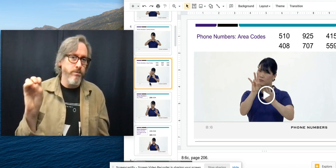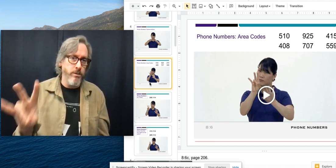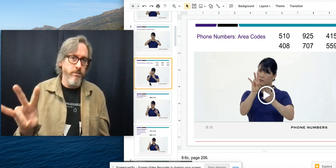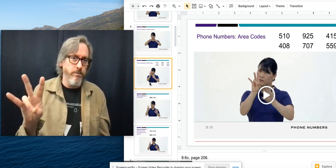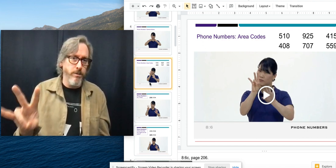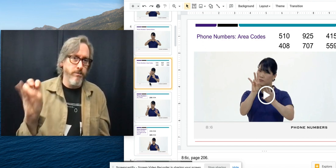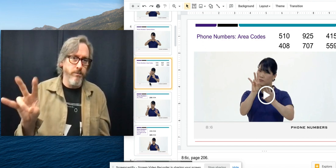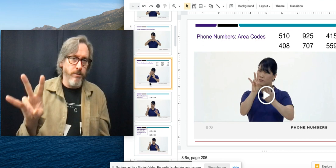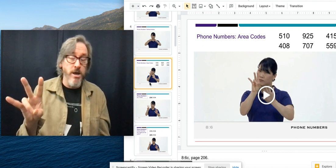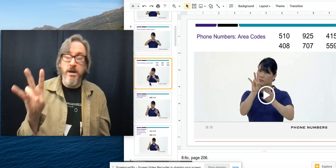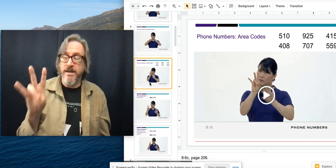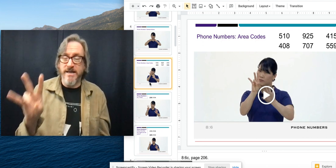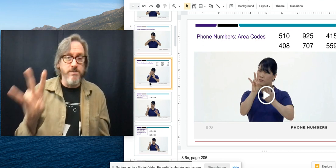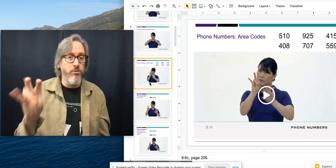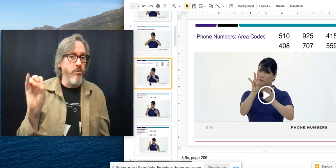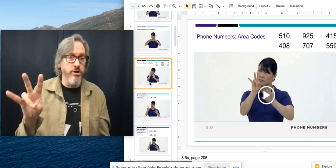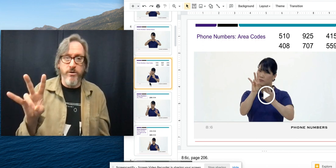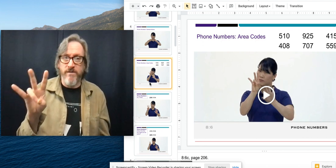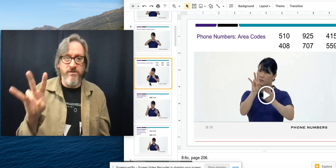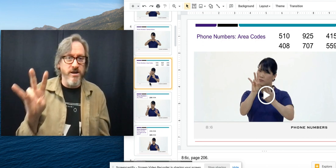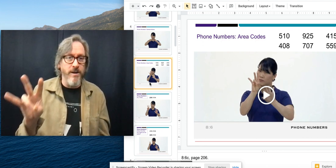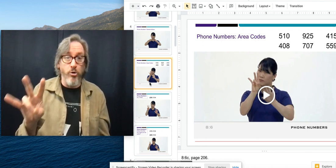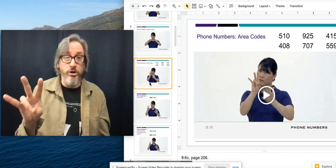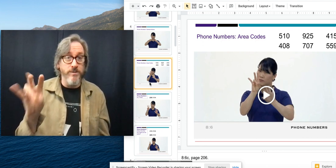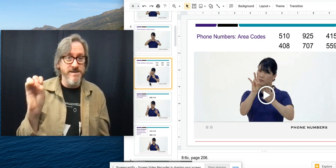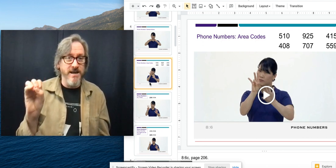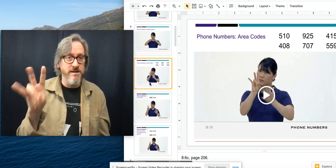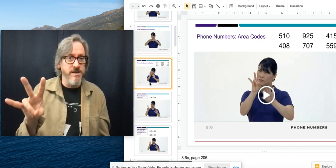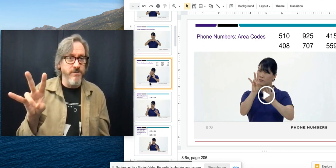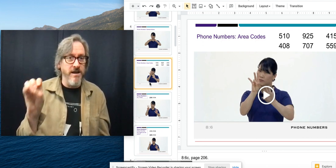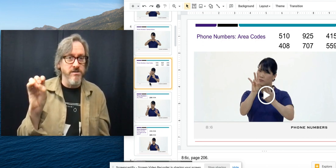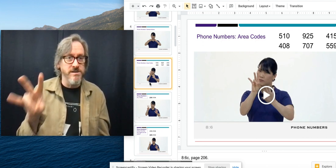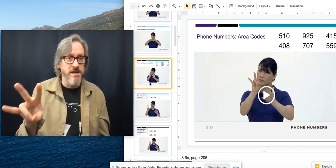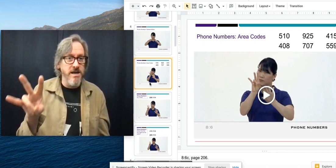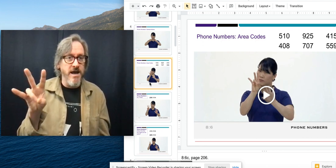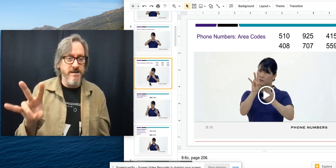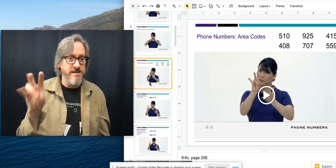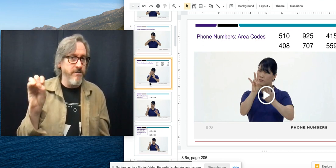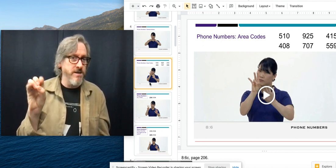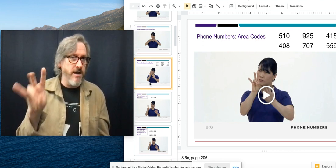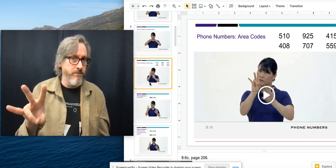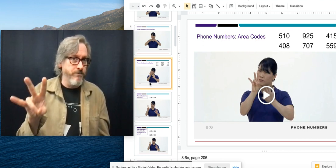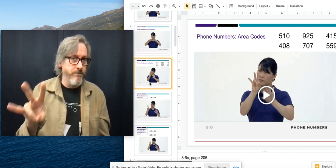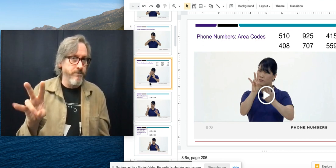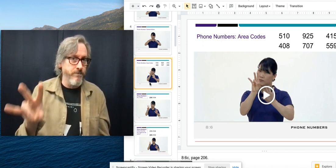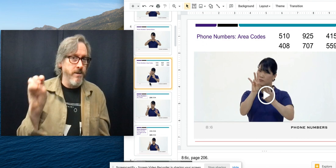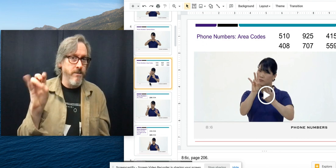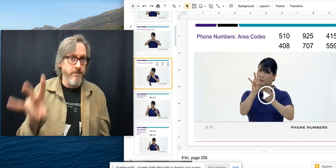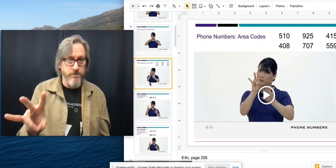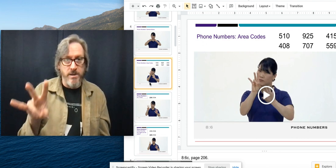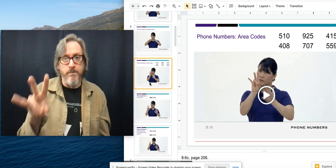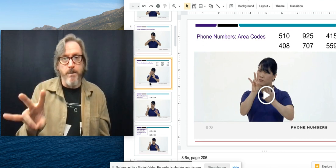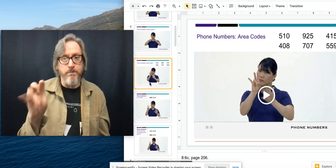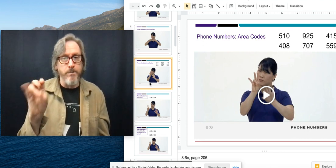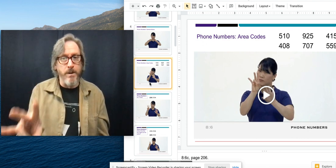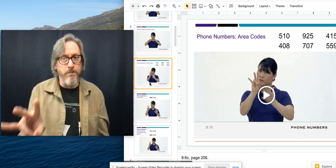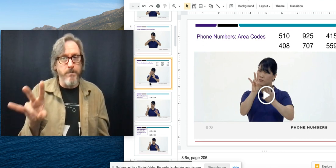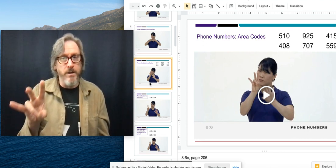Bum, bum, bum, bum, bum, bum. Get to the point where you don't have to think about it, or you could be saying something else at the same time.